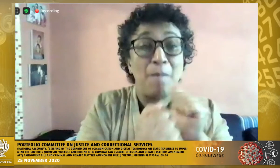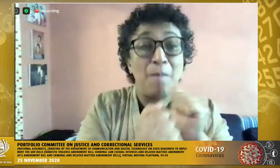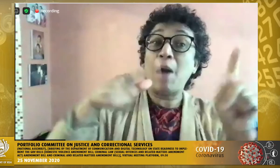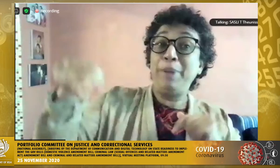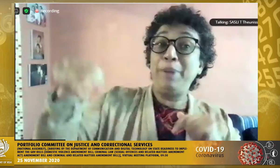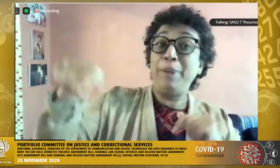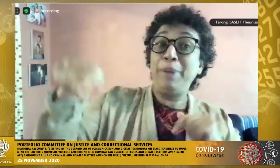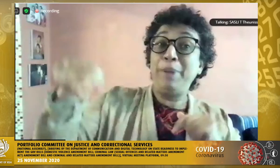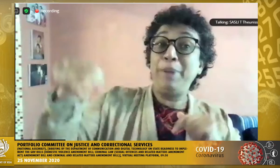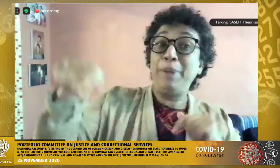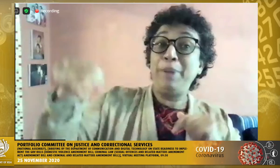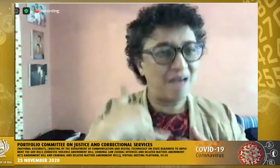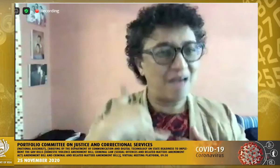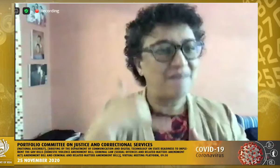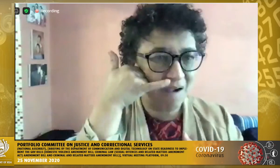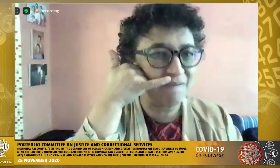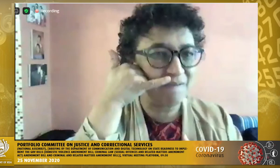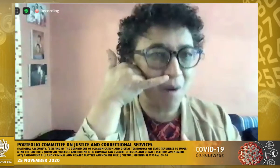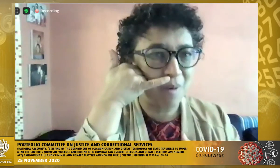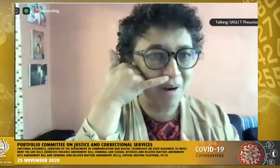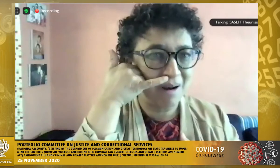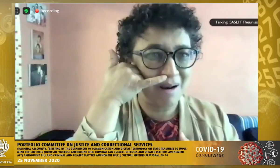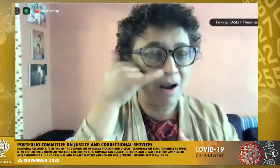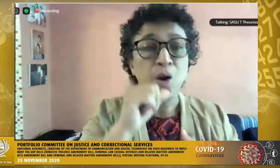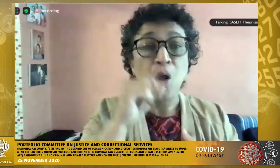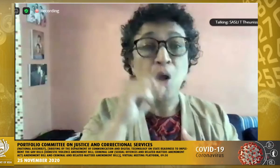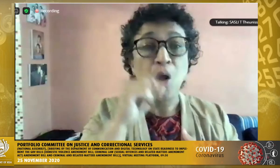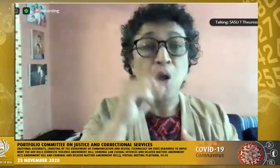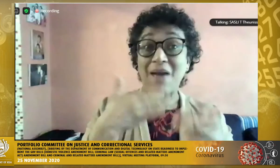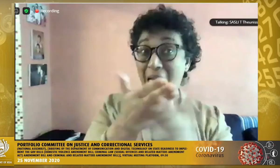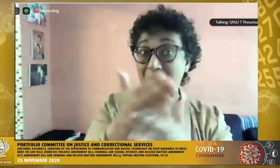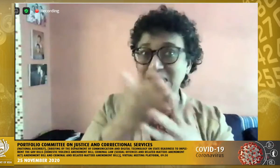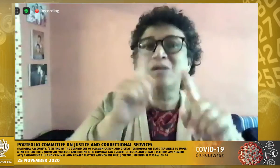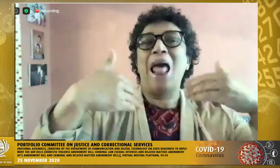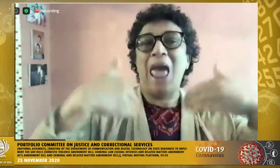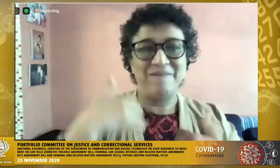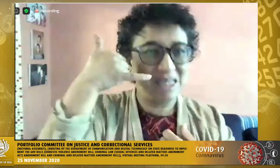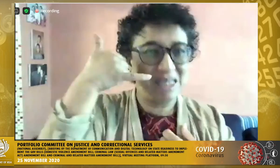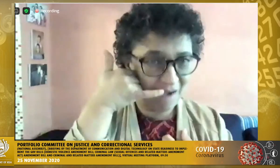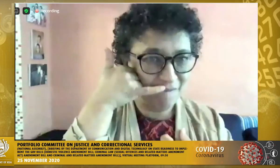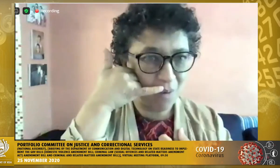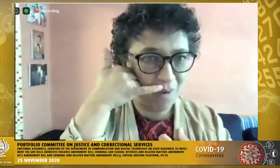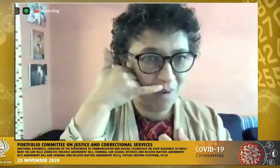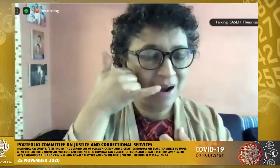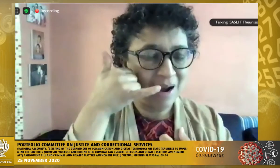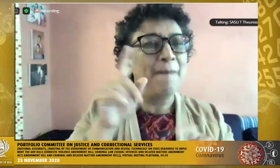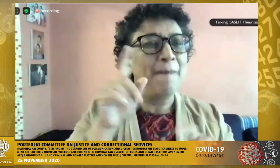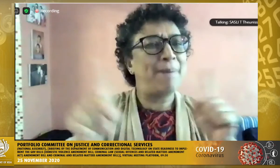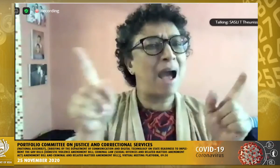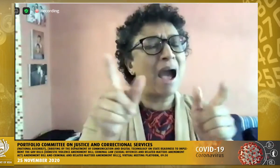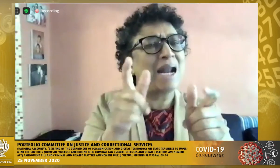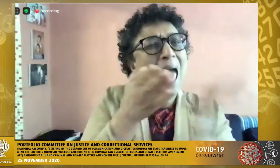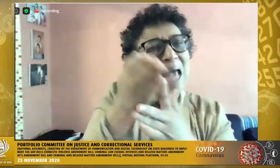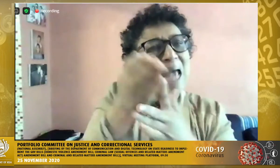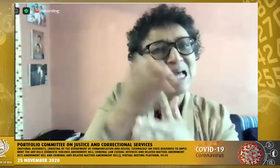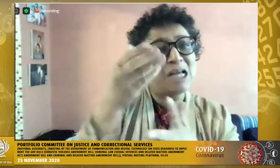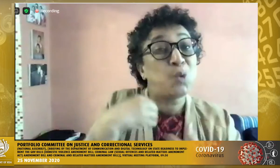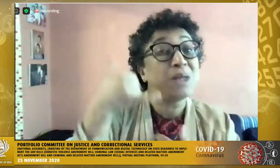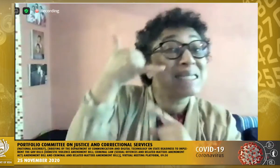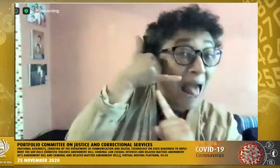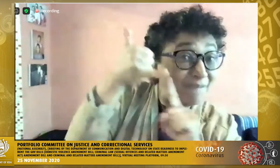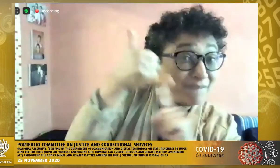that WhatsApp is a fast medium. Now, everyone in South Africa has cell phones, not necessarily access, but